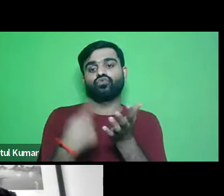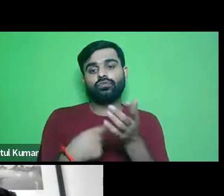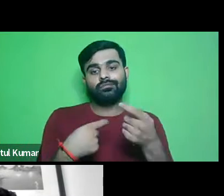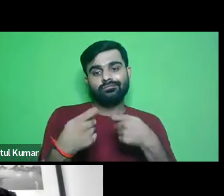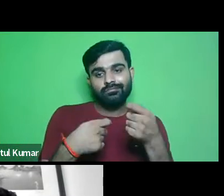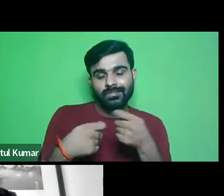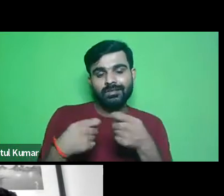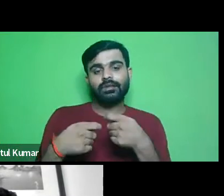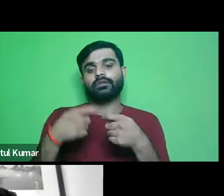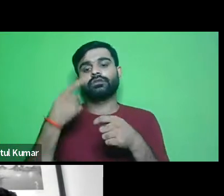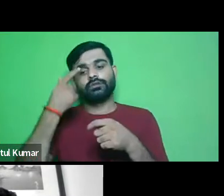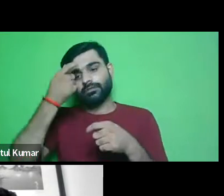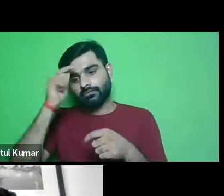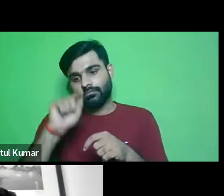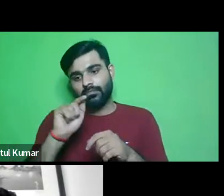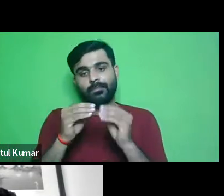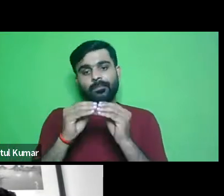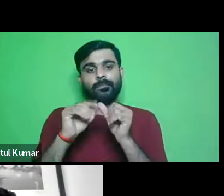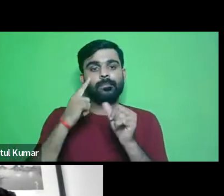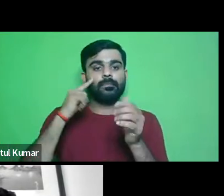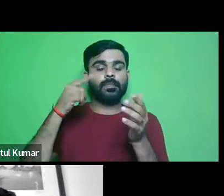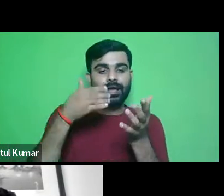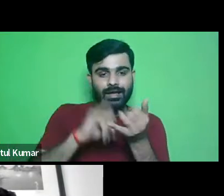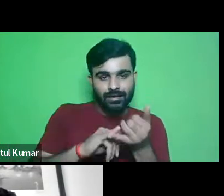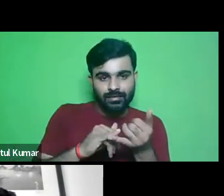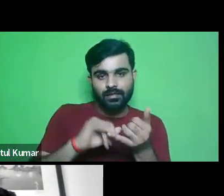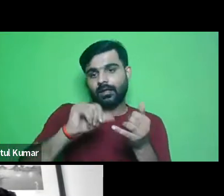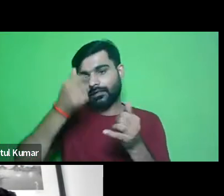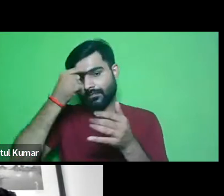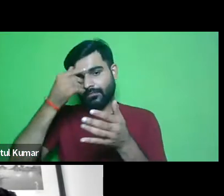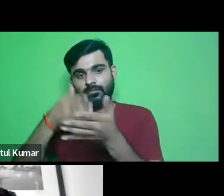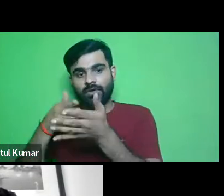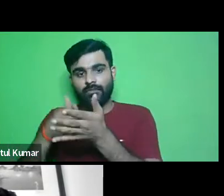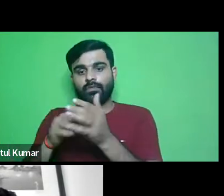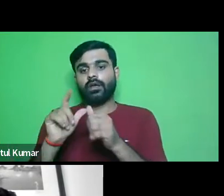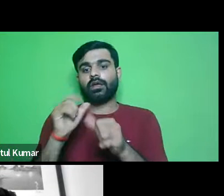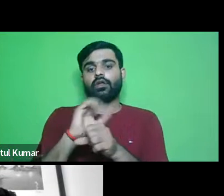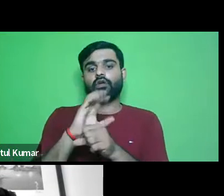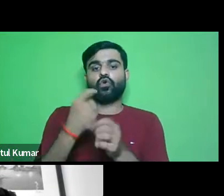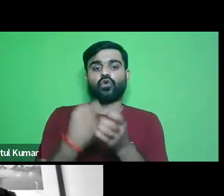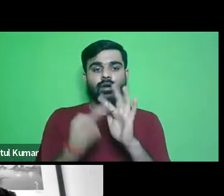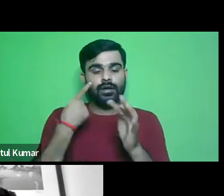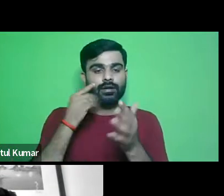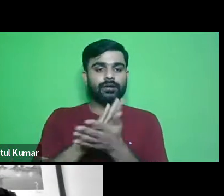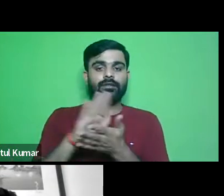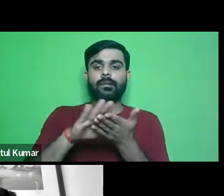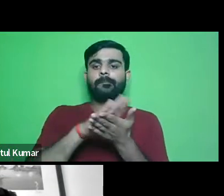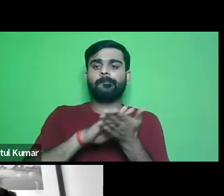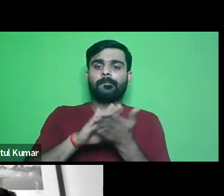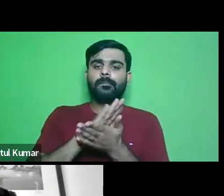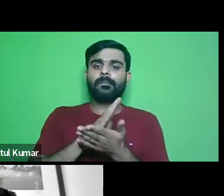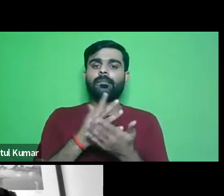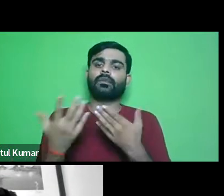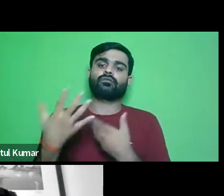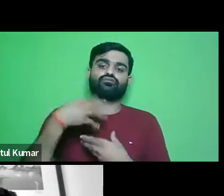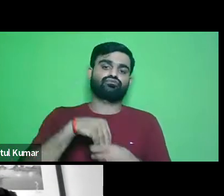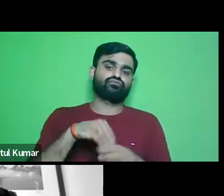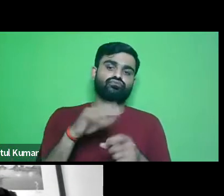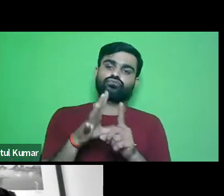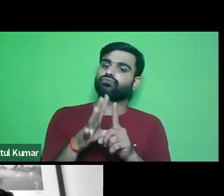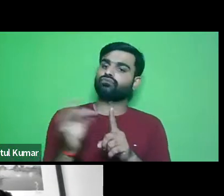address issues such as bias and other problems in data sets or algorithms? And what spaces can be equipped for